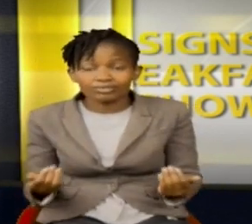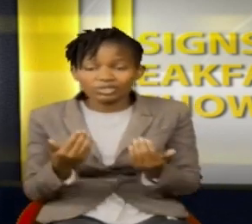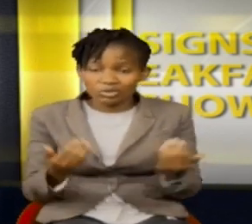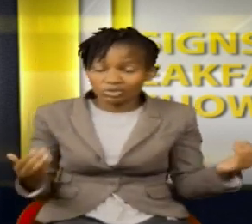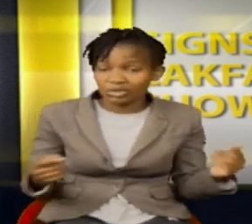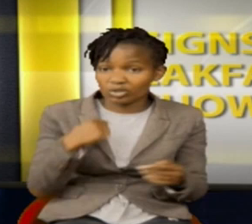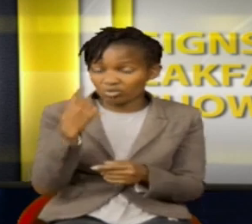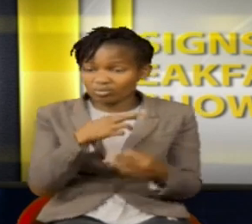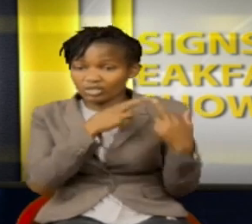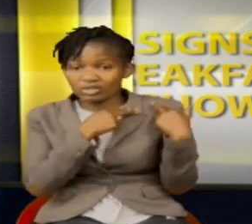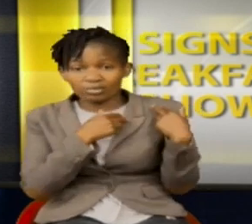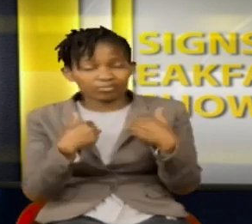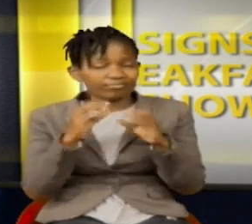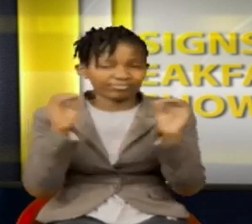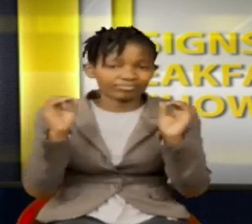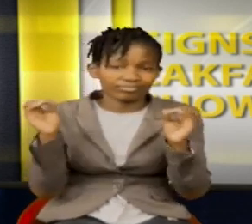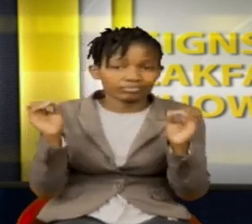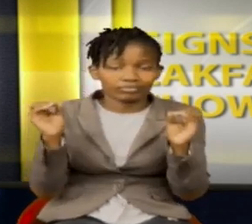you know those soft brittle